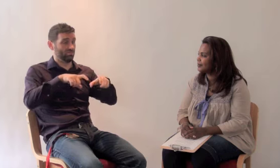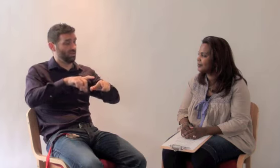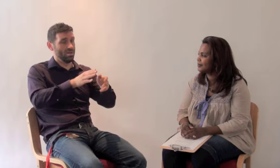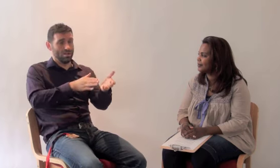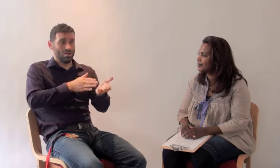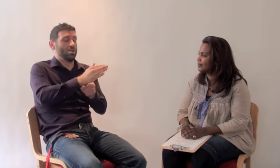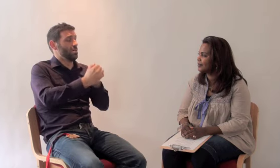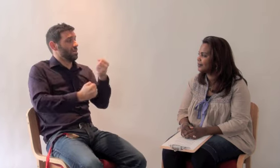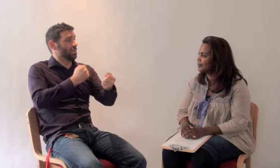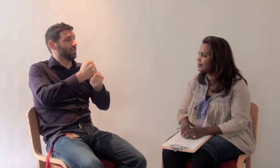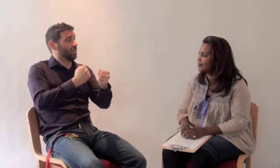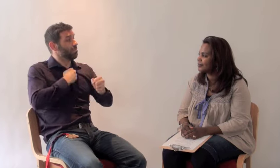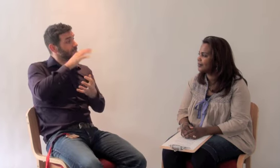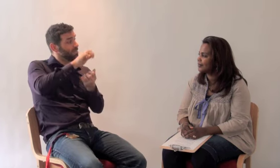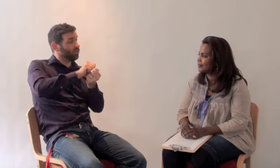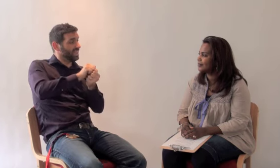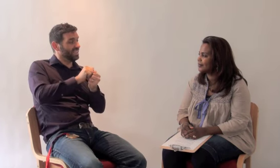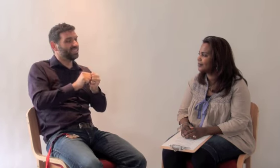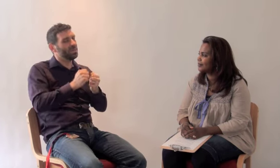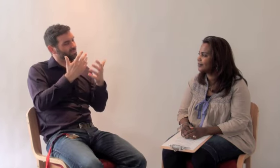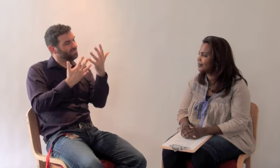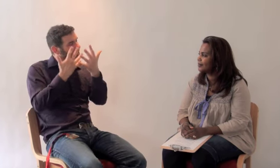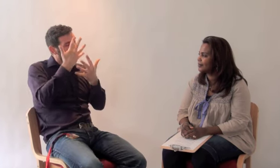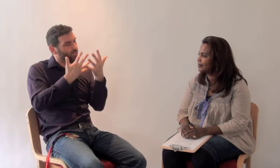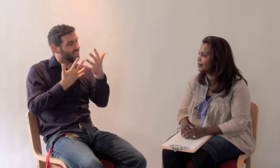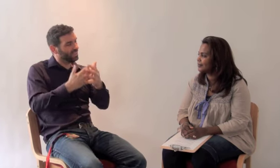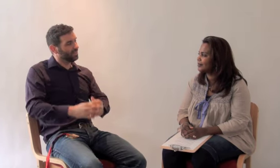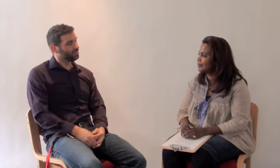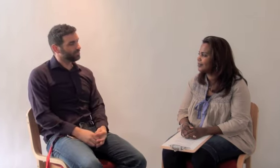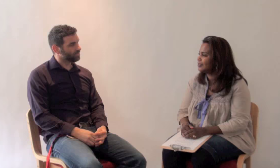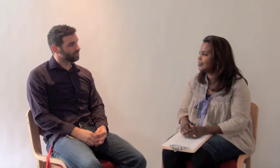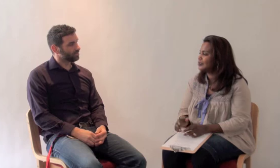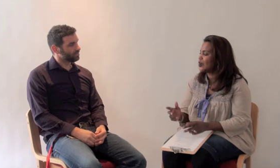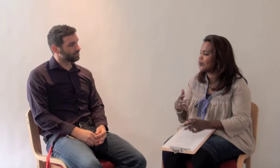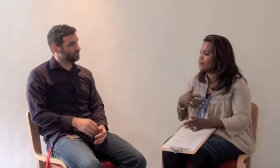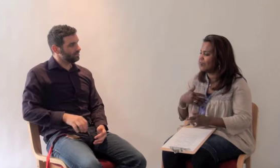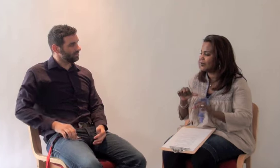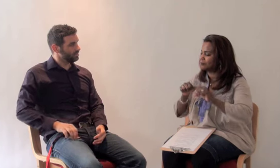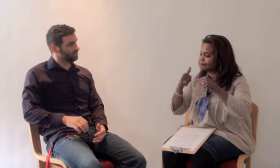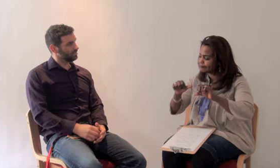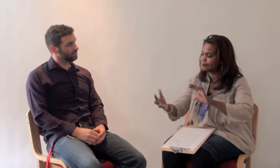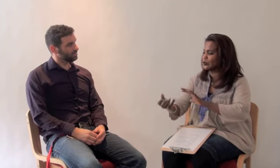was still 6 miles to go till the end was really disorientating. And my memories are a bit foggy after that point, to be honest with